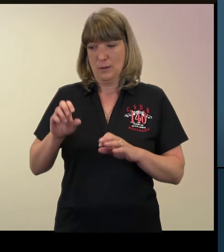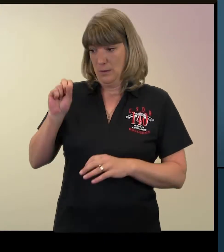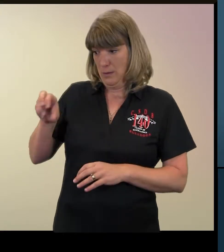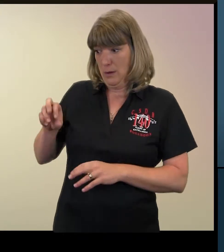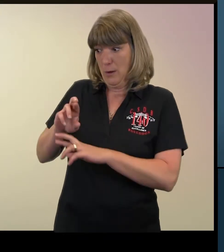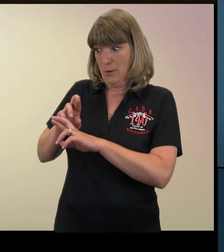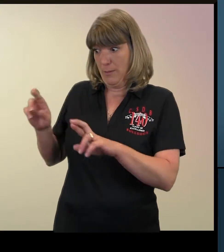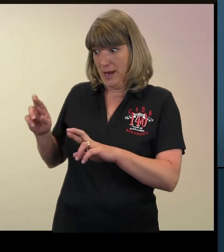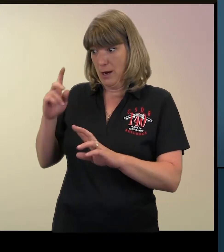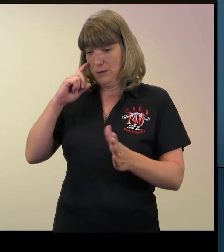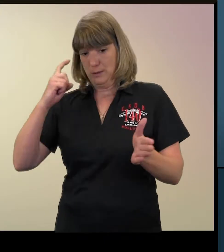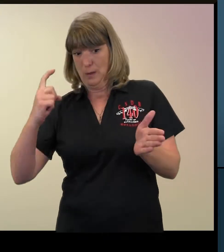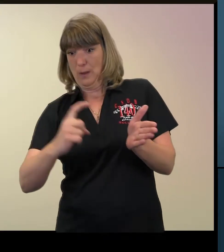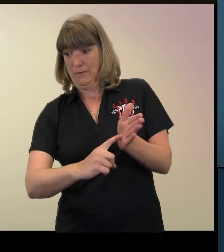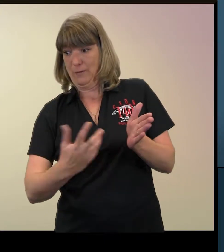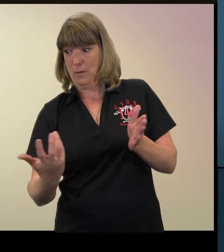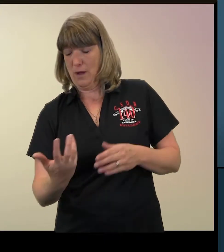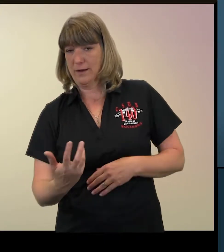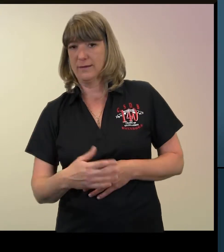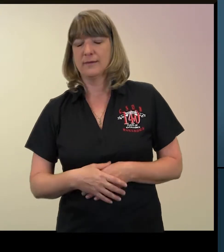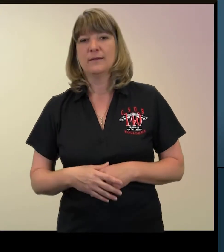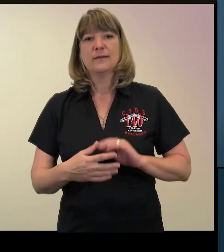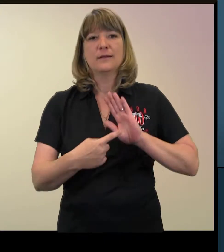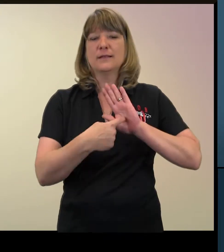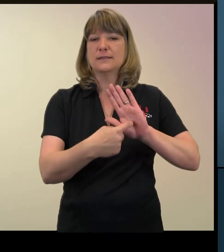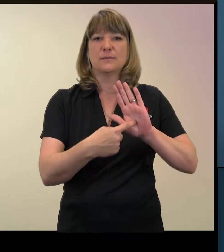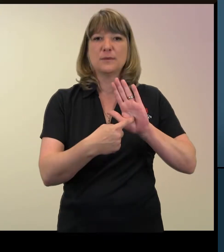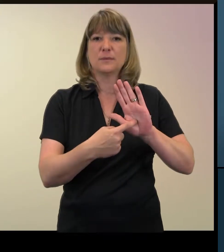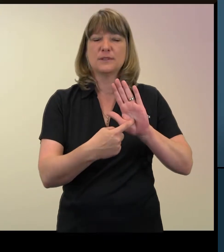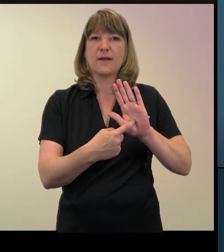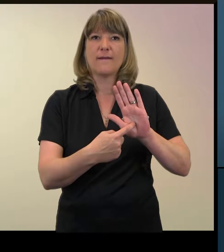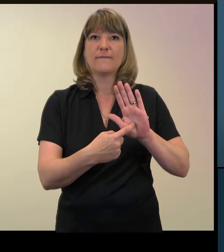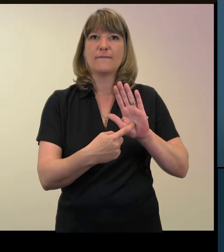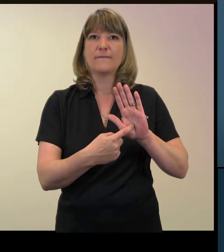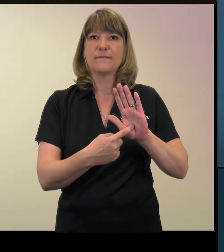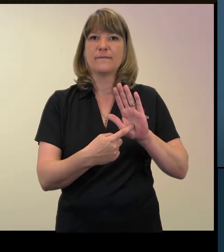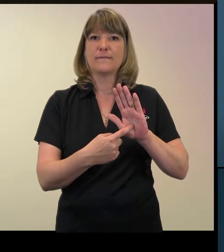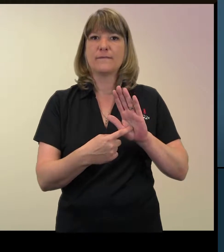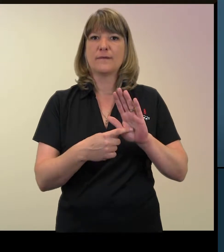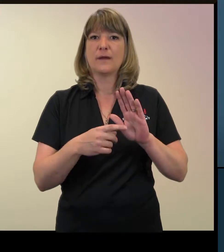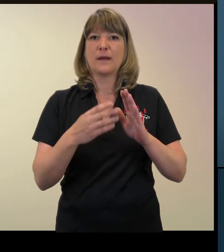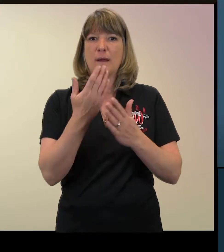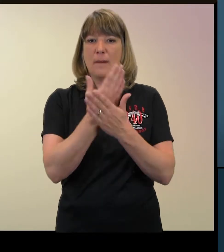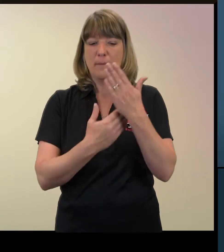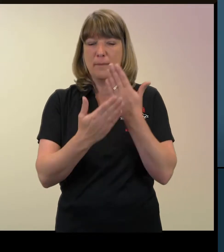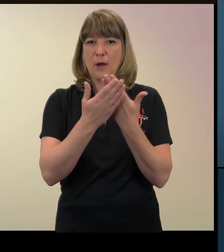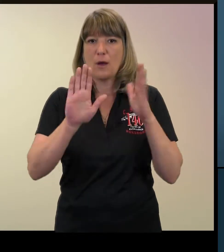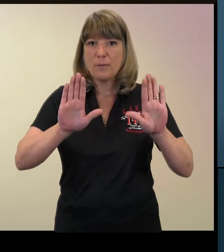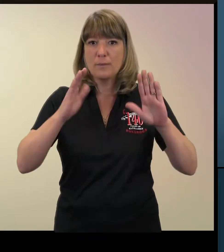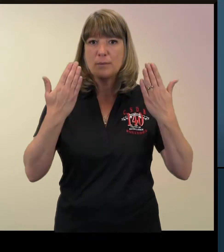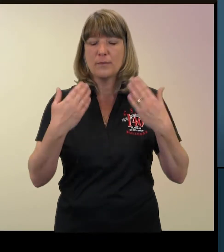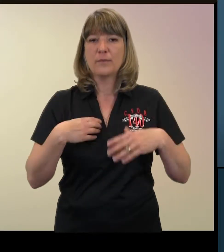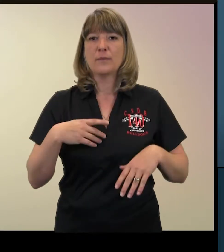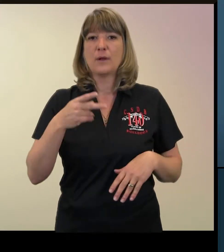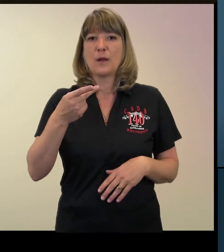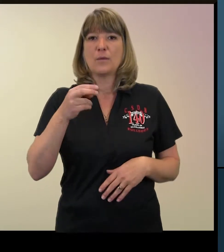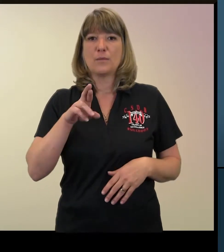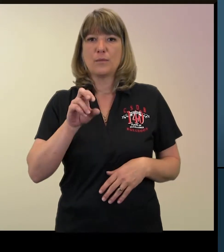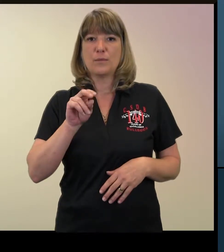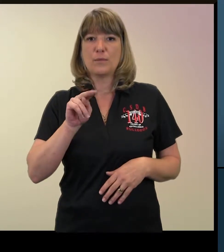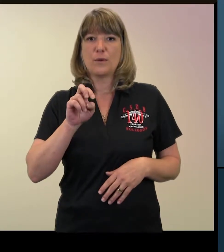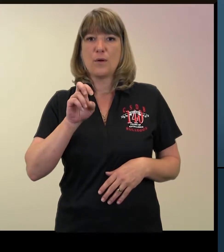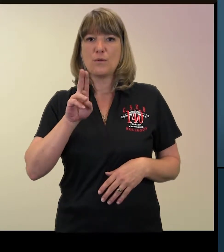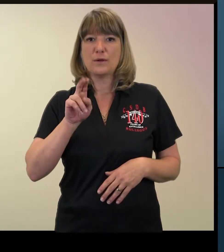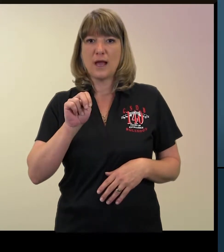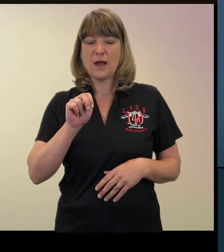to look for. Those symptoms of palm rotations and pronoun avoidance, and asking